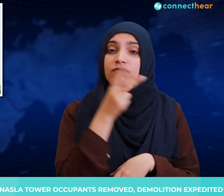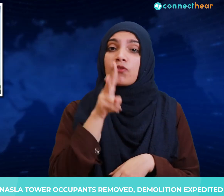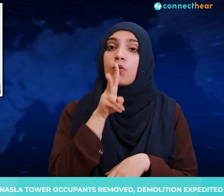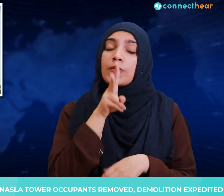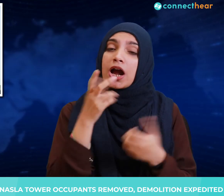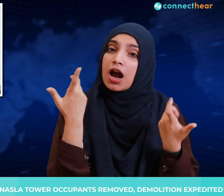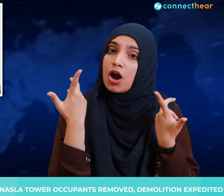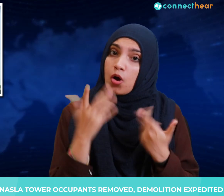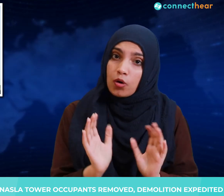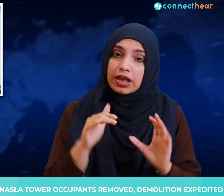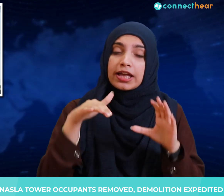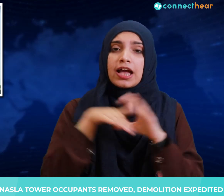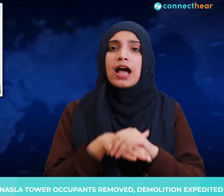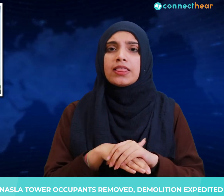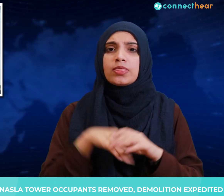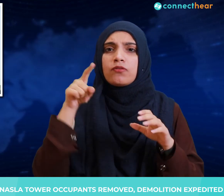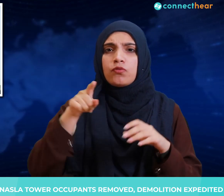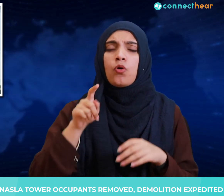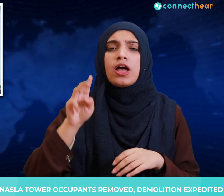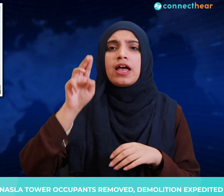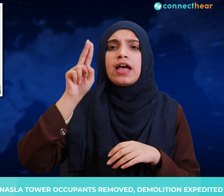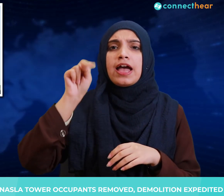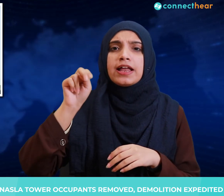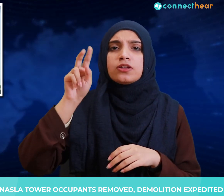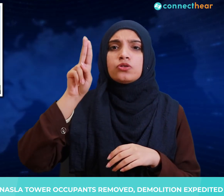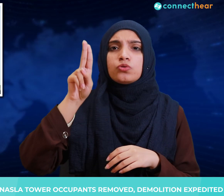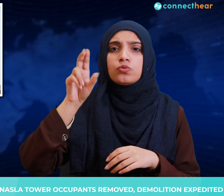of the Nasla Tower and expedite its demolition.